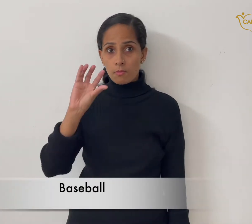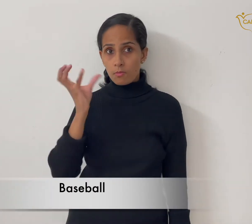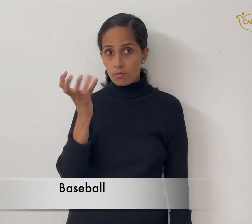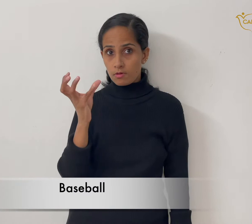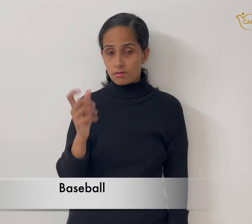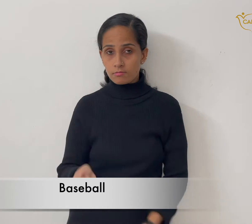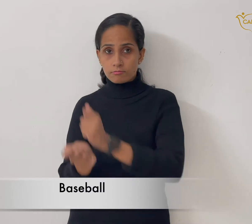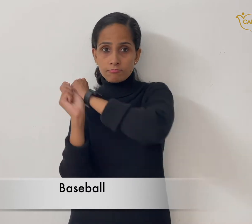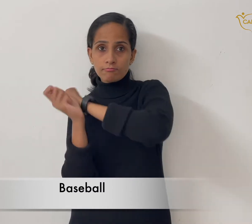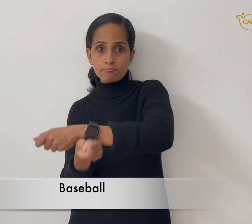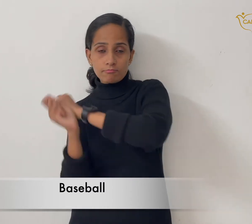Baseball.